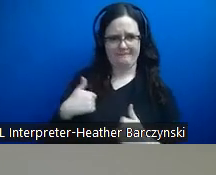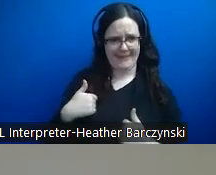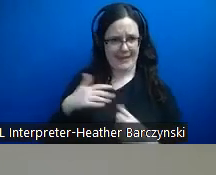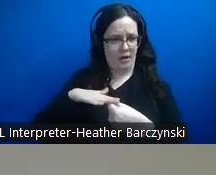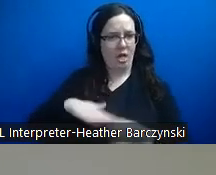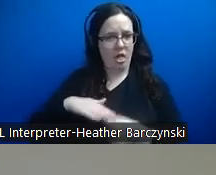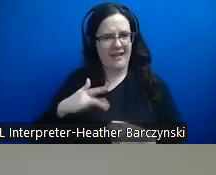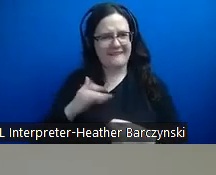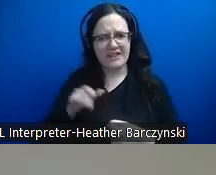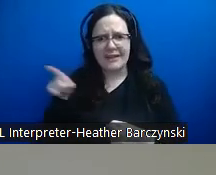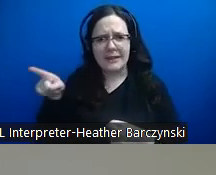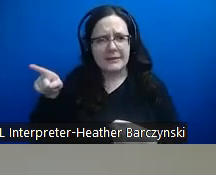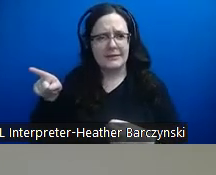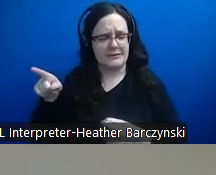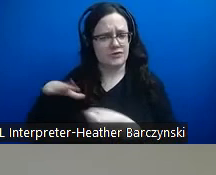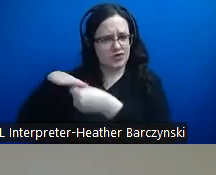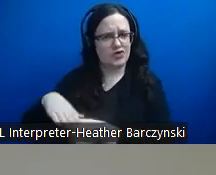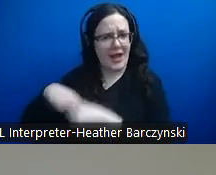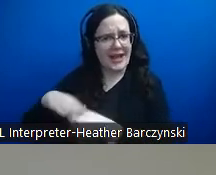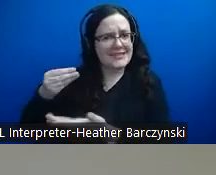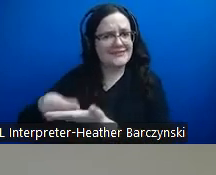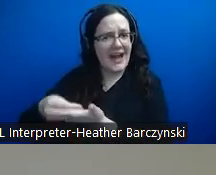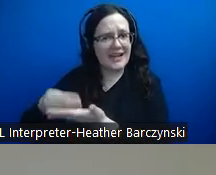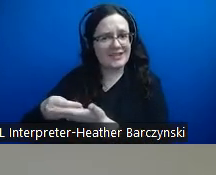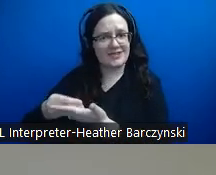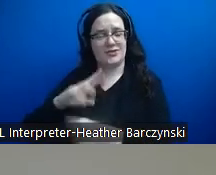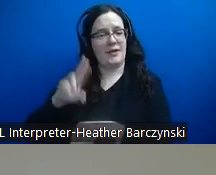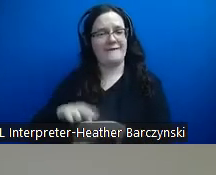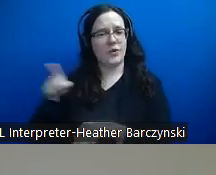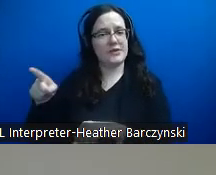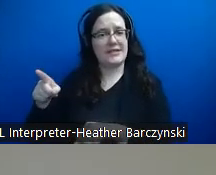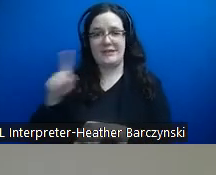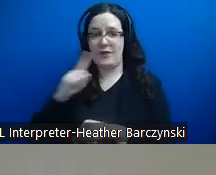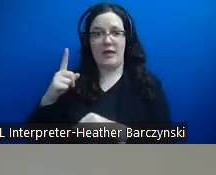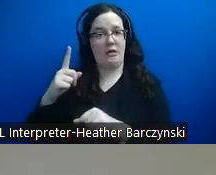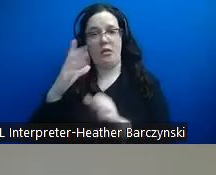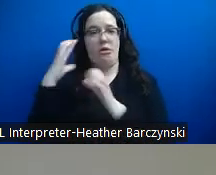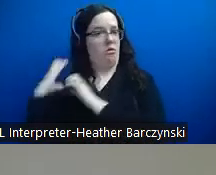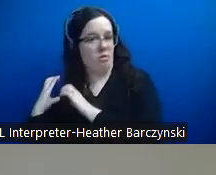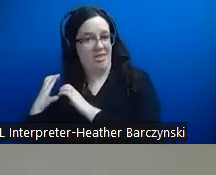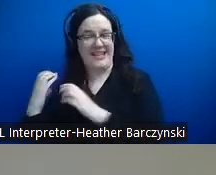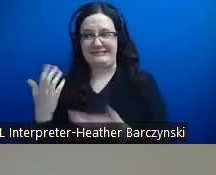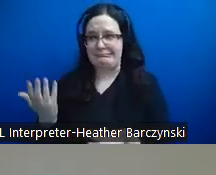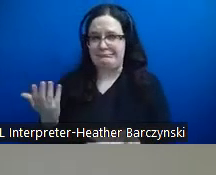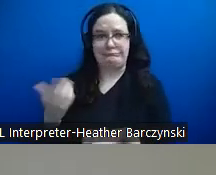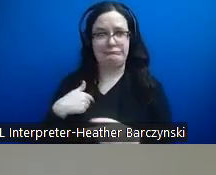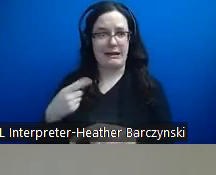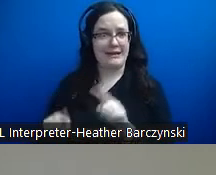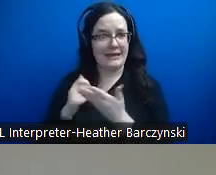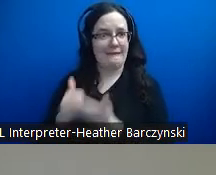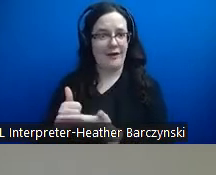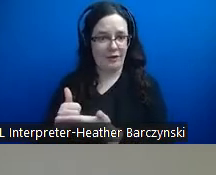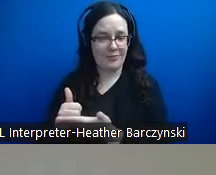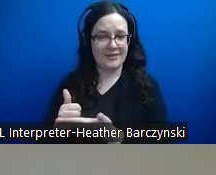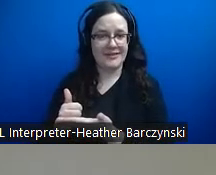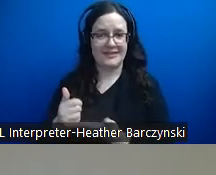he was so stressed out financially because, of course, he has the weight of the world on his shoulders and there's nothing I could do at this point to help